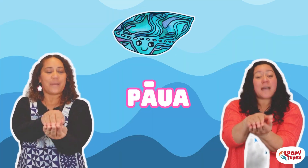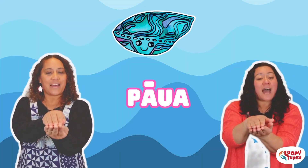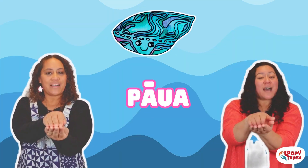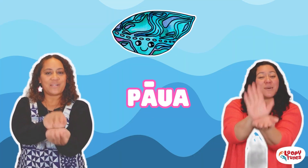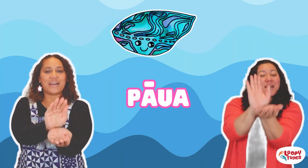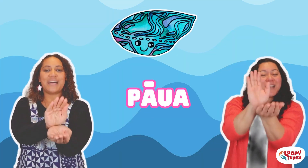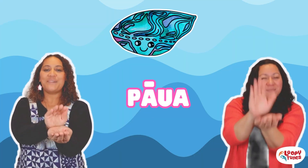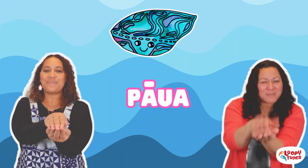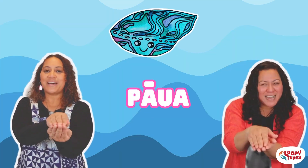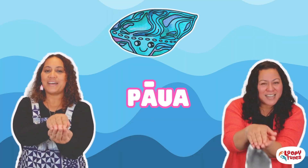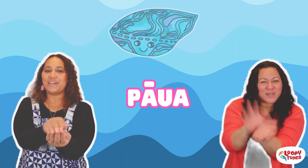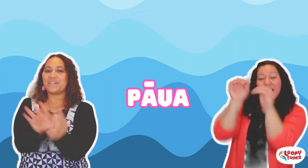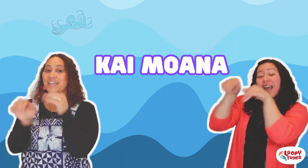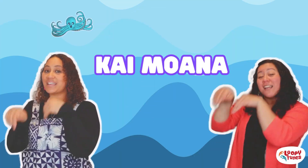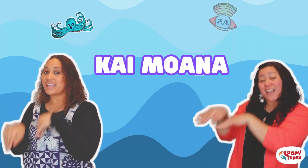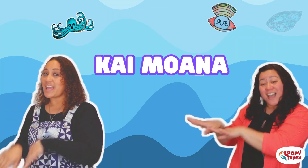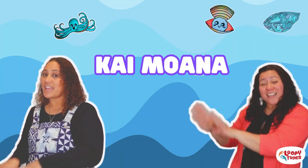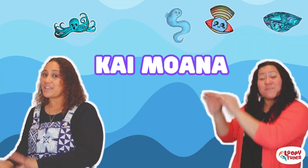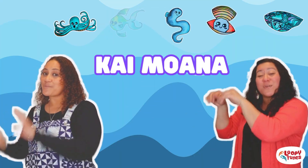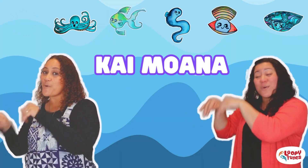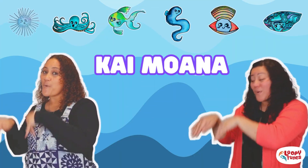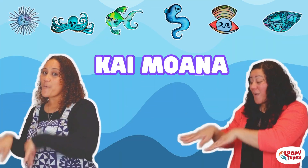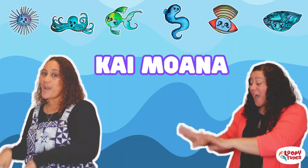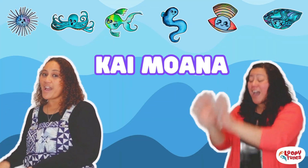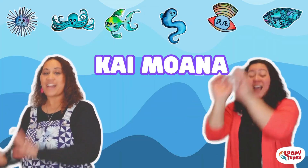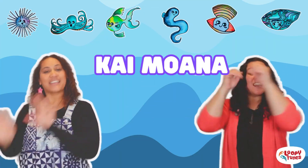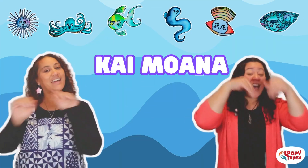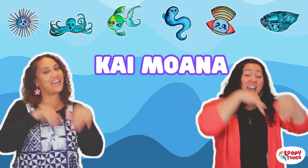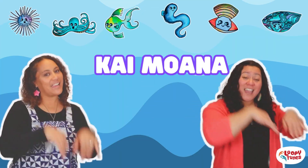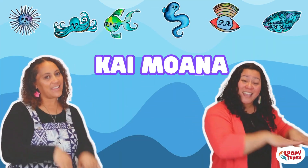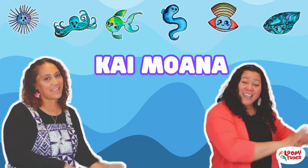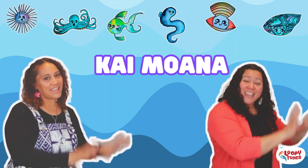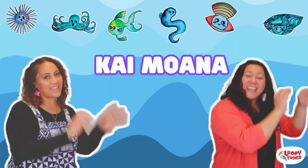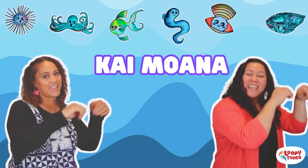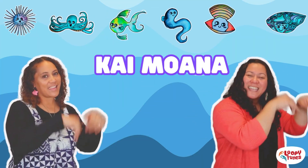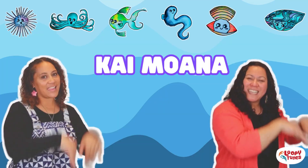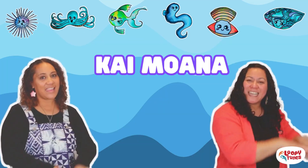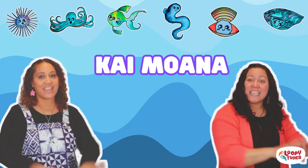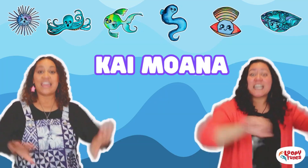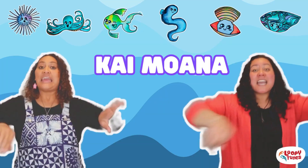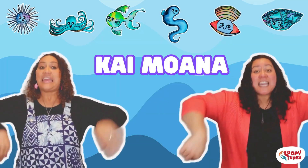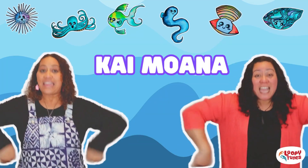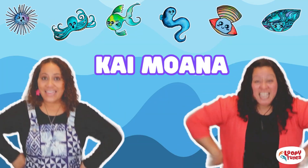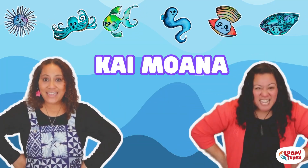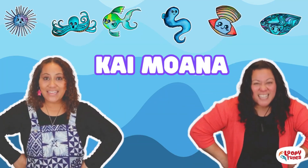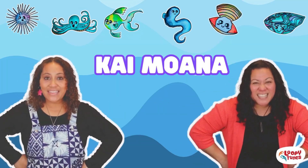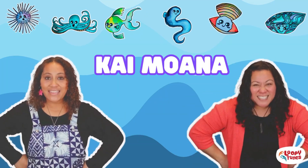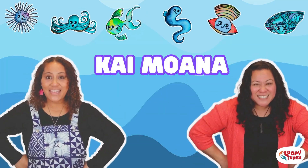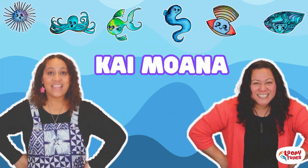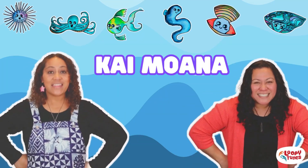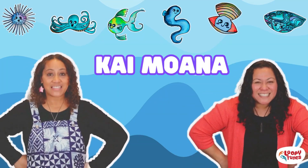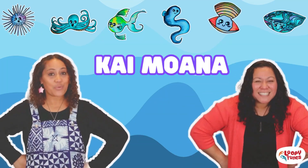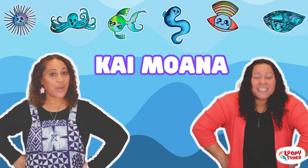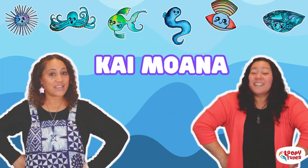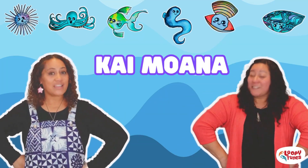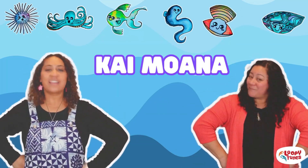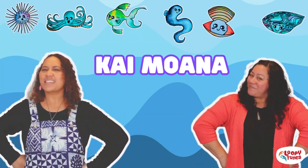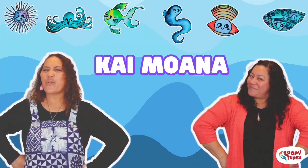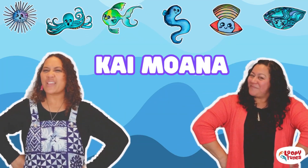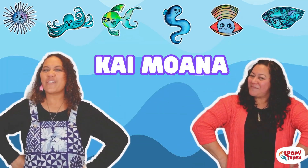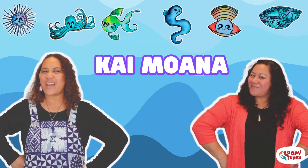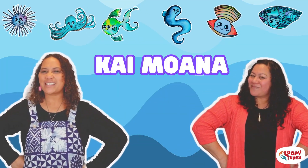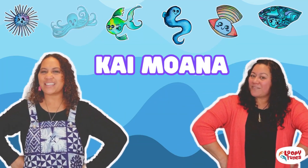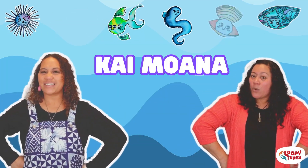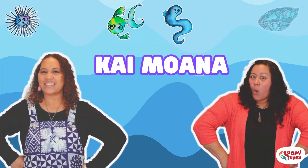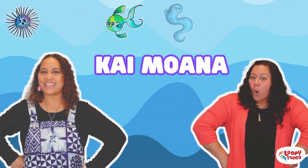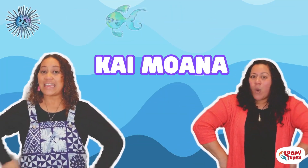pipi, pawa pawa, kai moana e. Hey, that's the one. Let's go